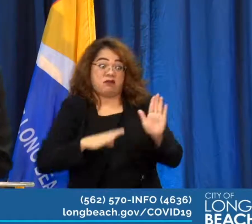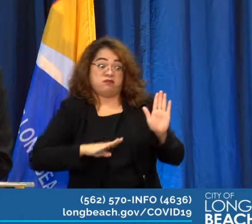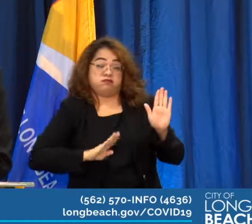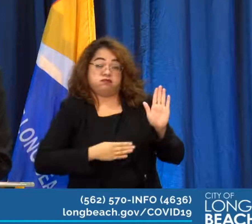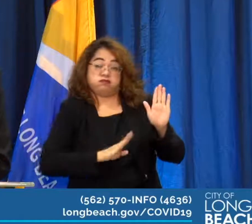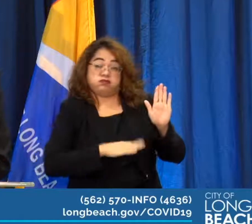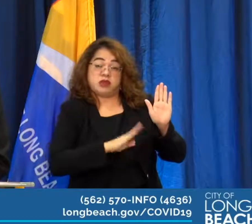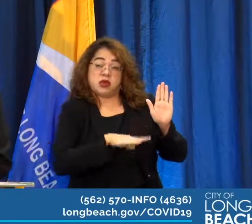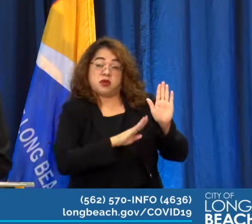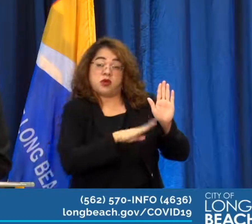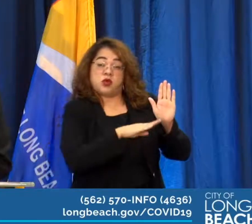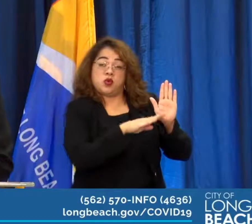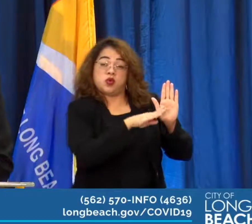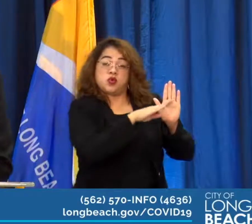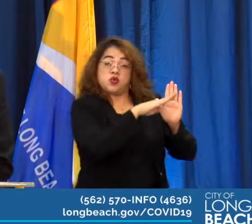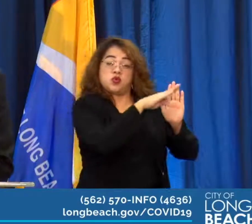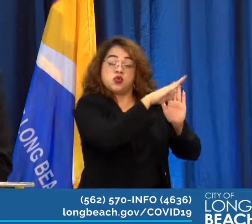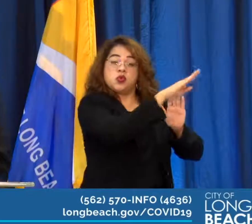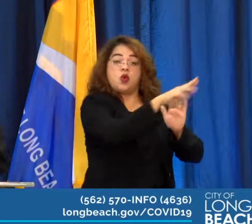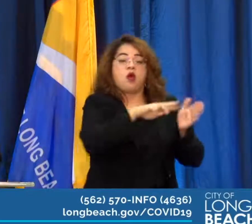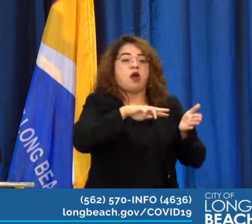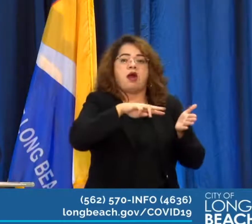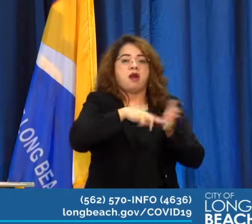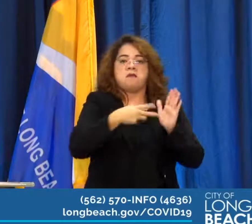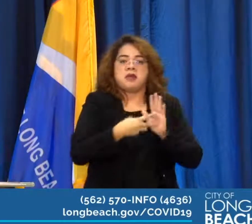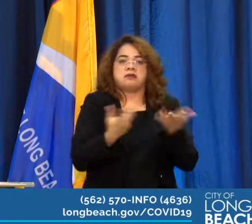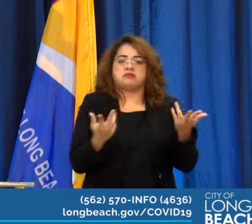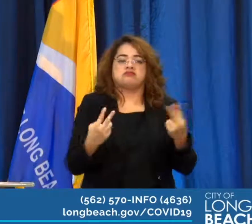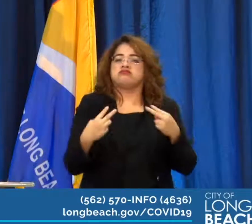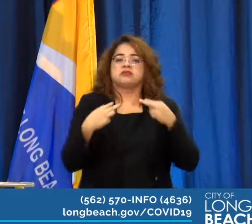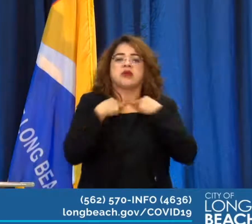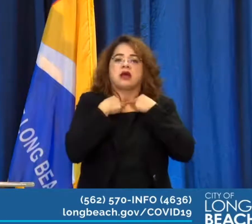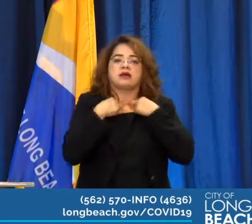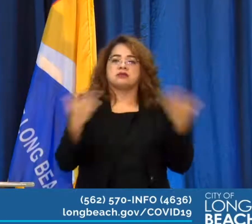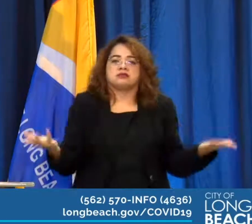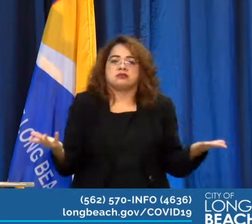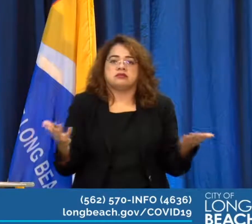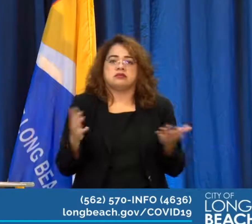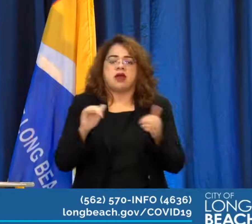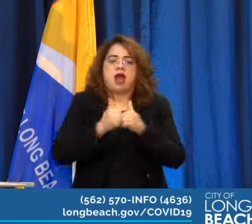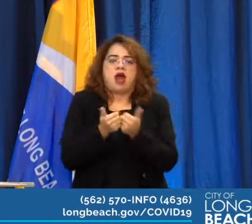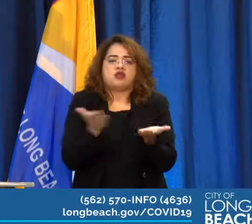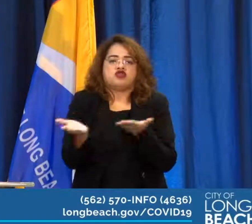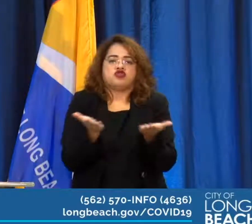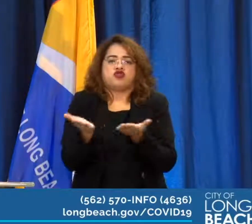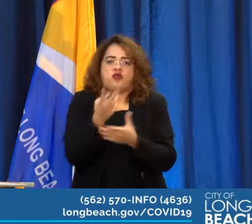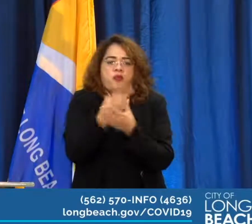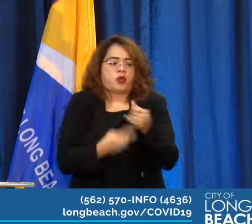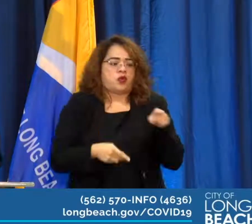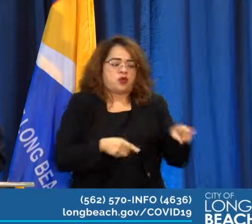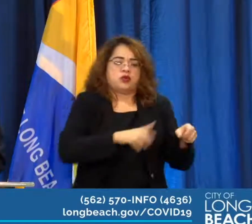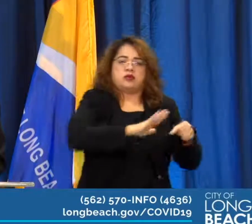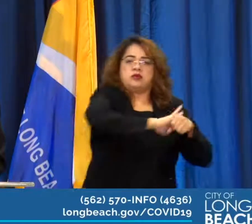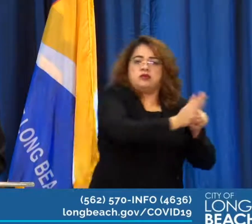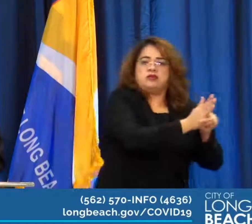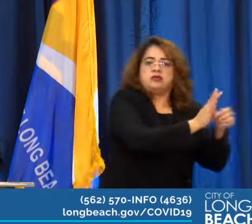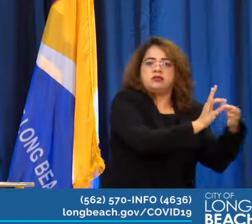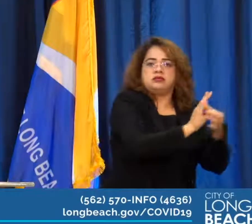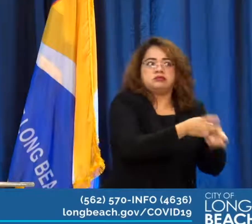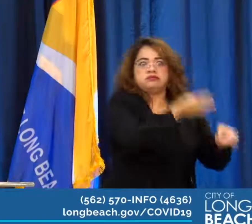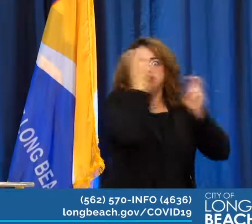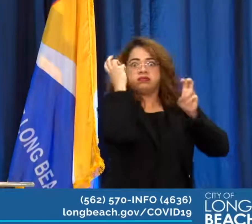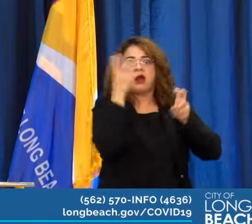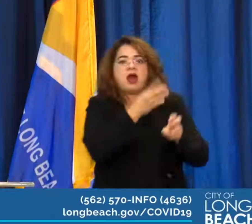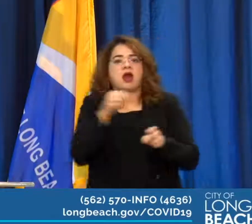growth today, we will be in a very dangerous position just